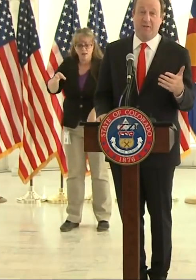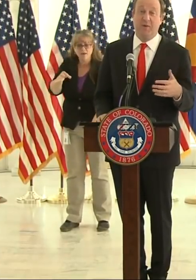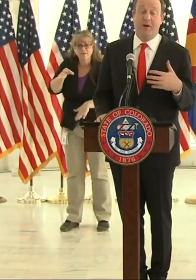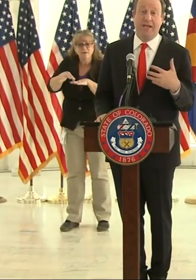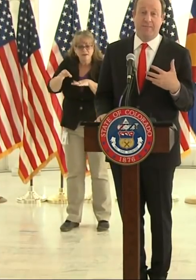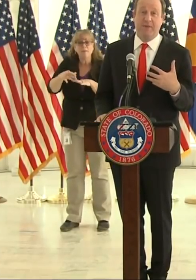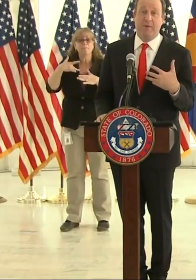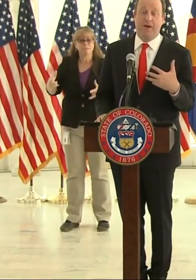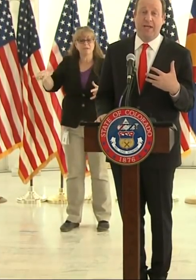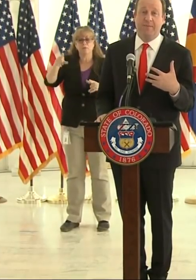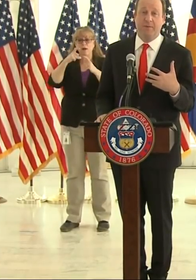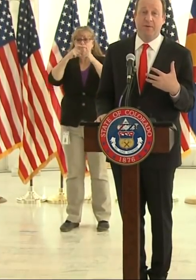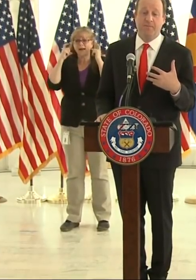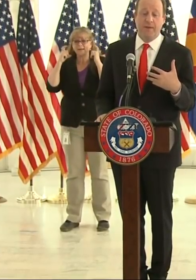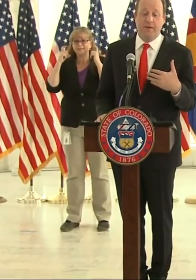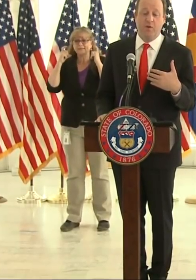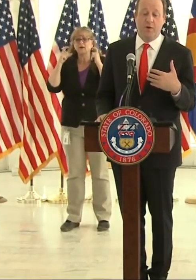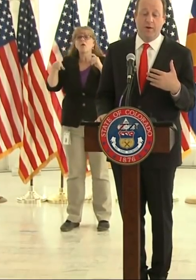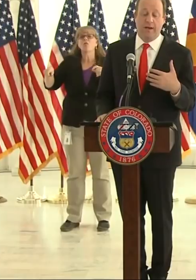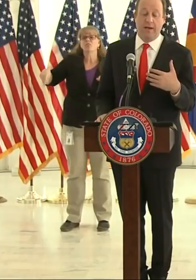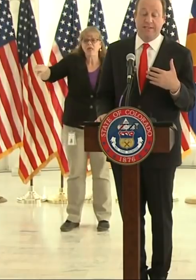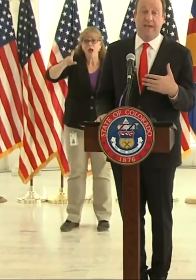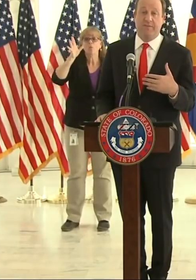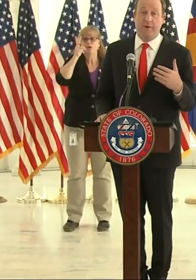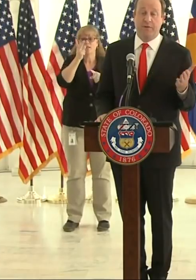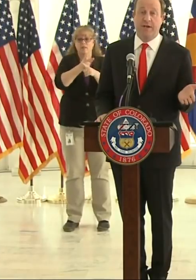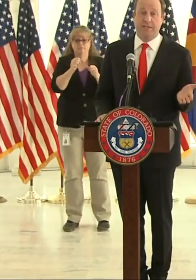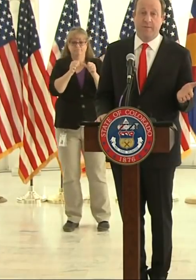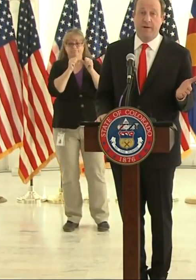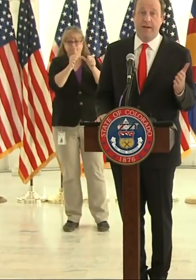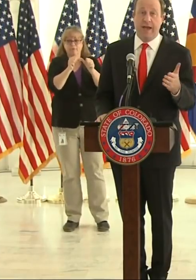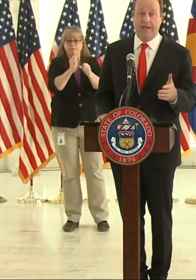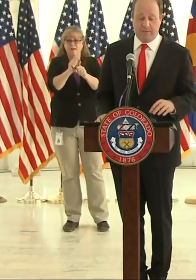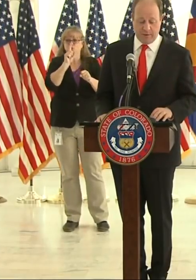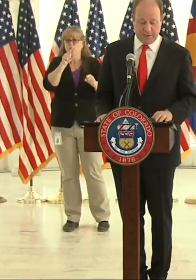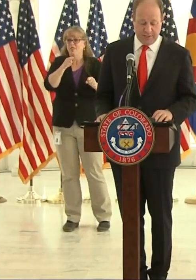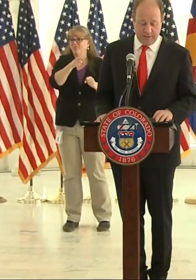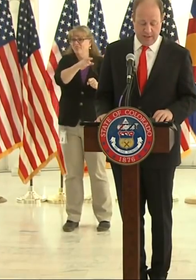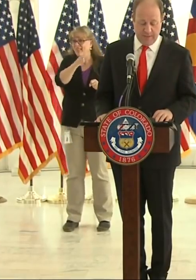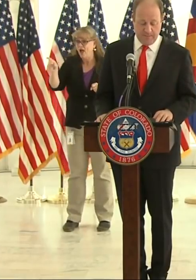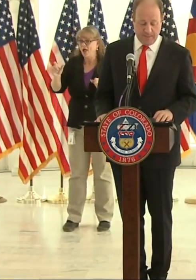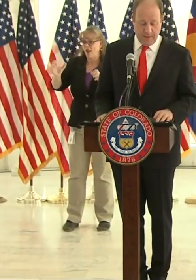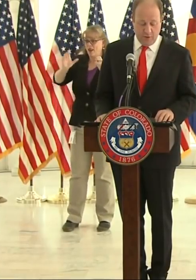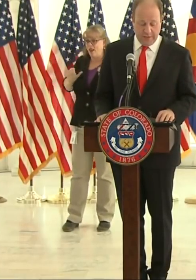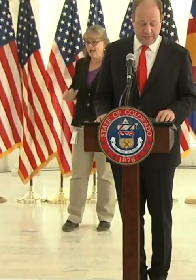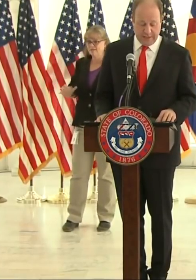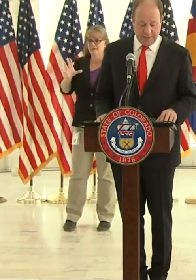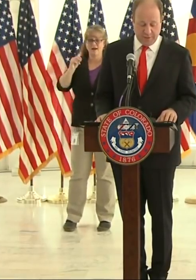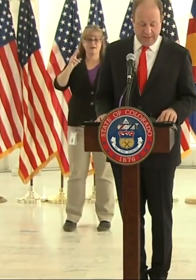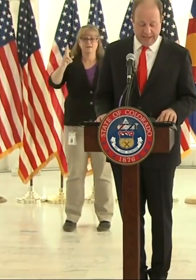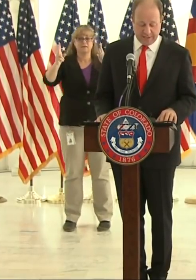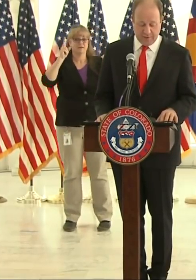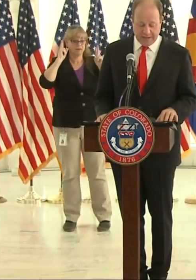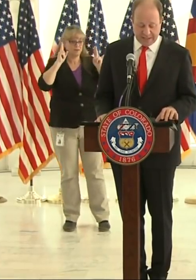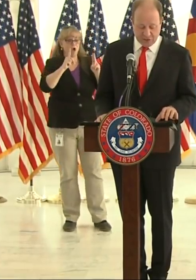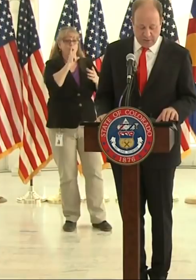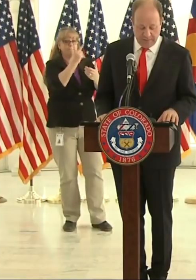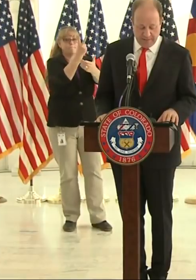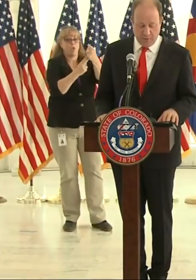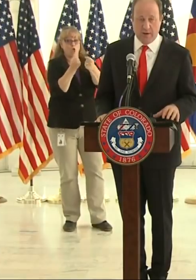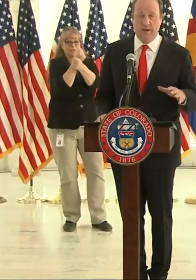So they will. We want to keep people who are safe, both the customer and the person who is doing that. So